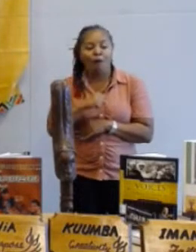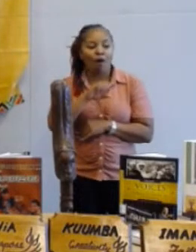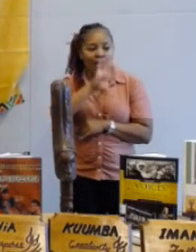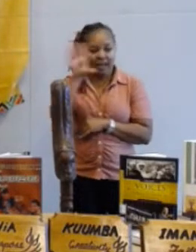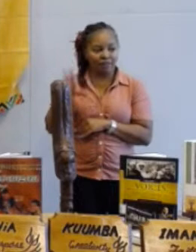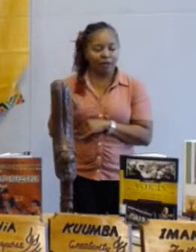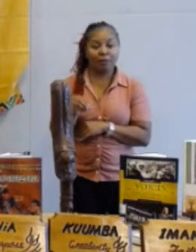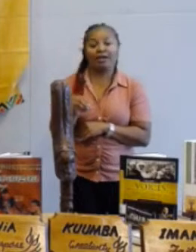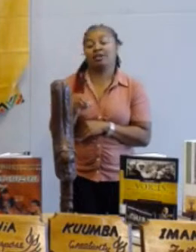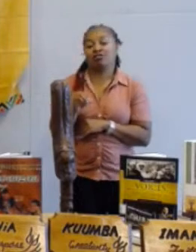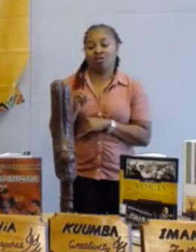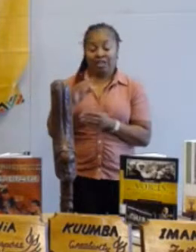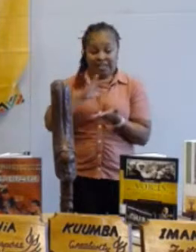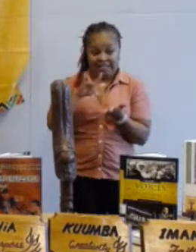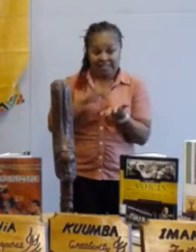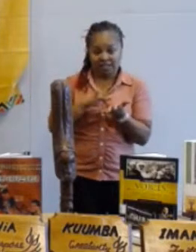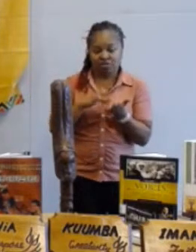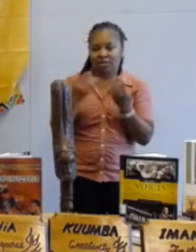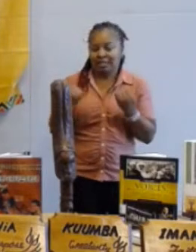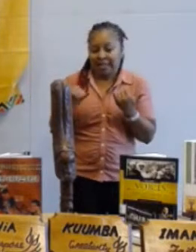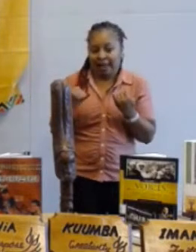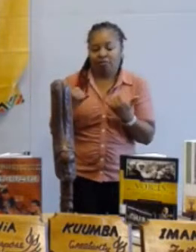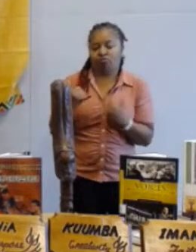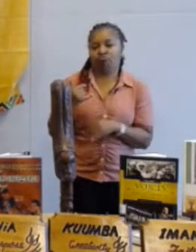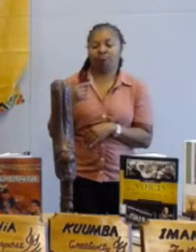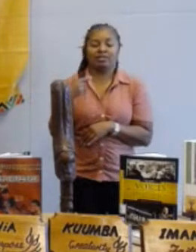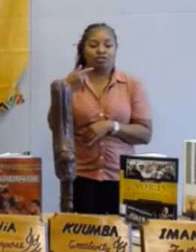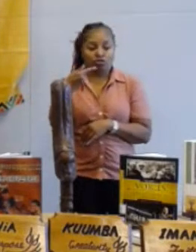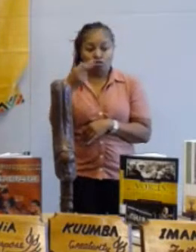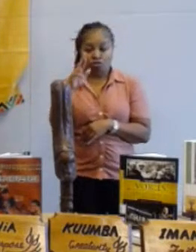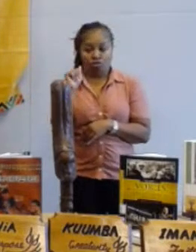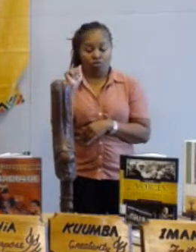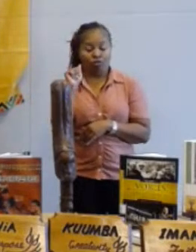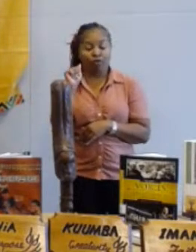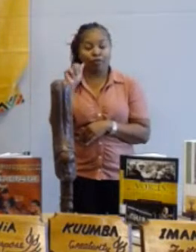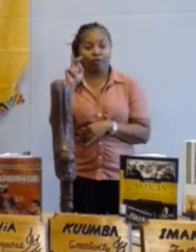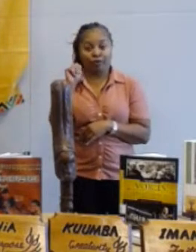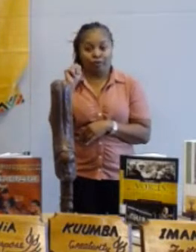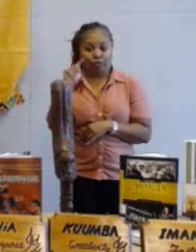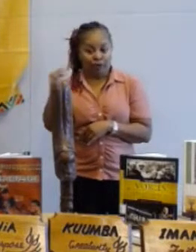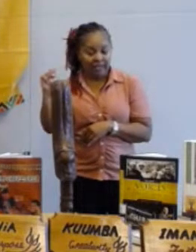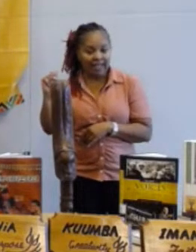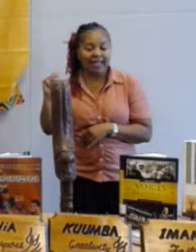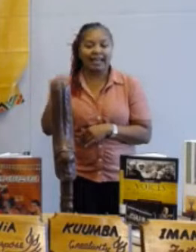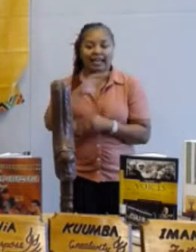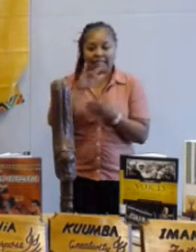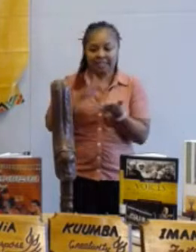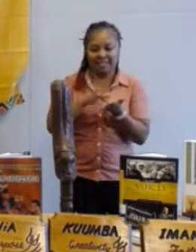Center, which is now the Gantt Center. We started there in